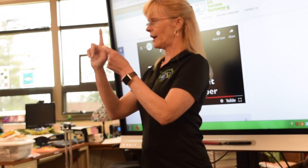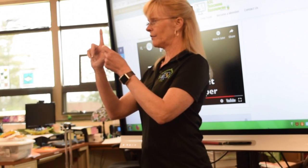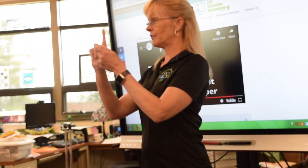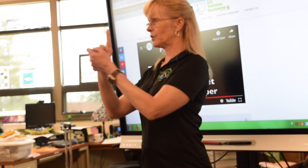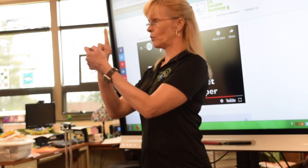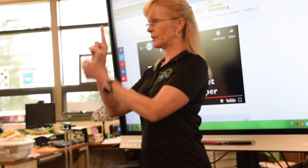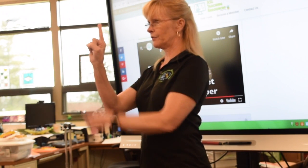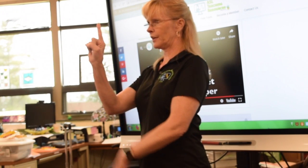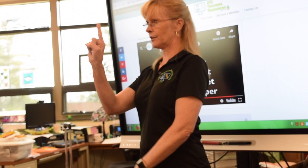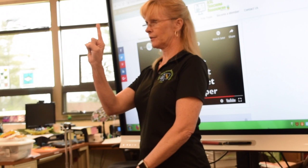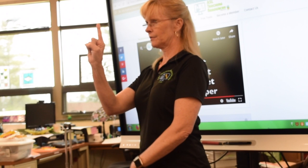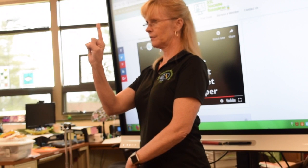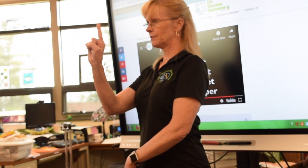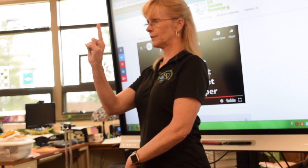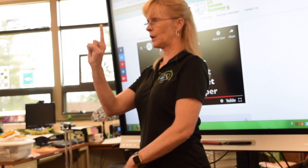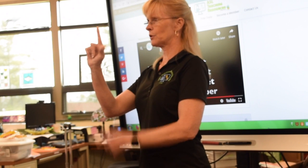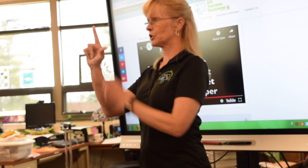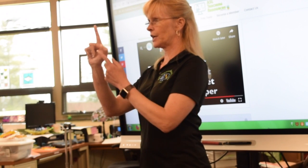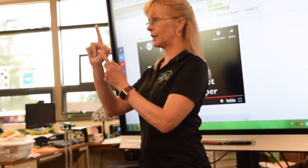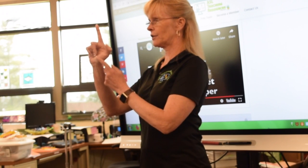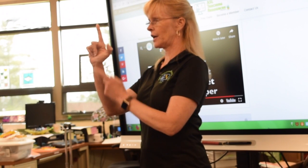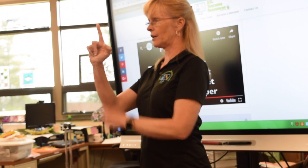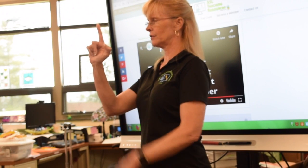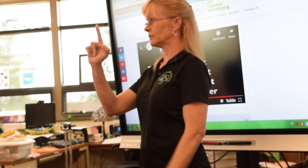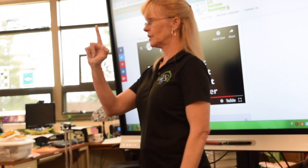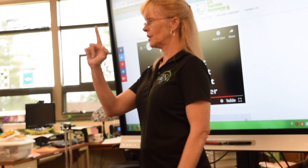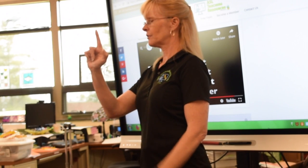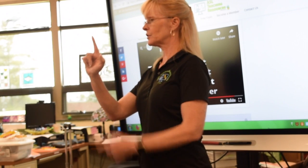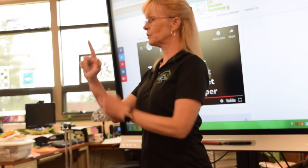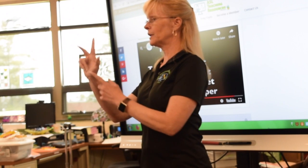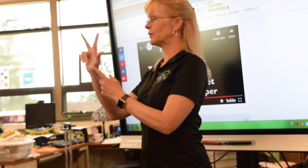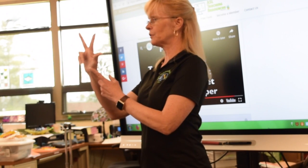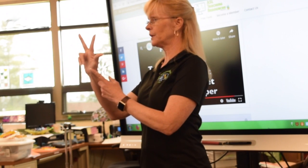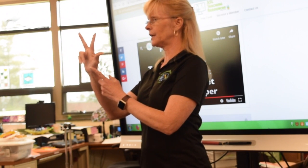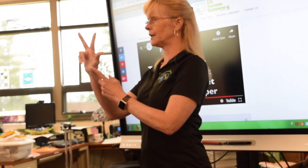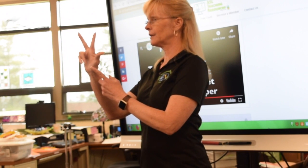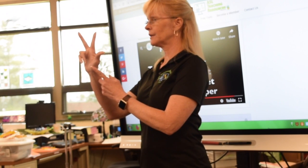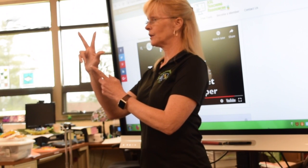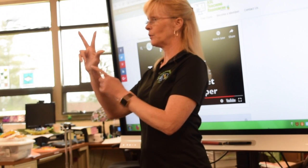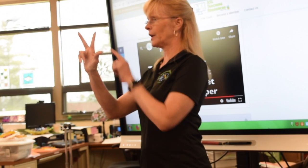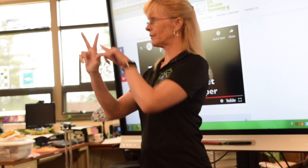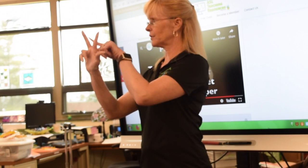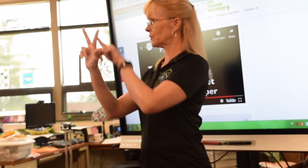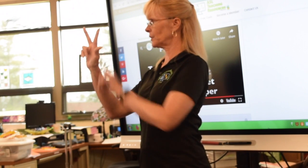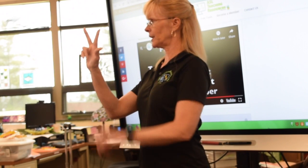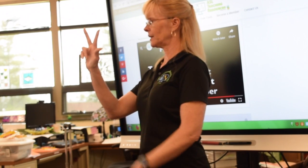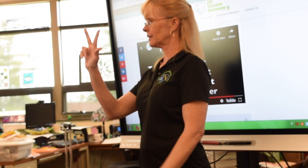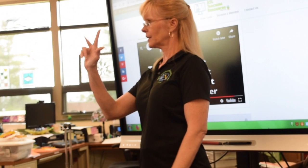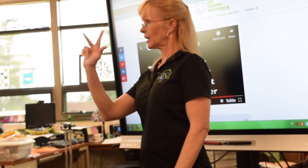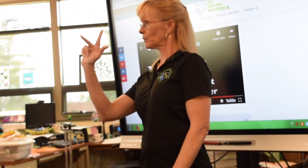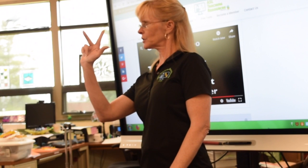have the 1 finger, and we're shaking our out. For 23, we have the 3, and we're